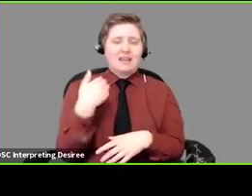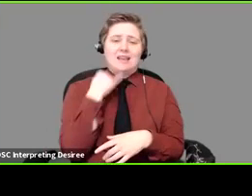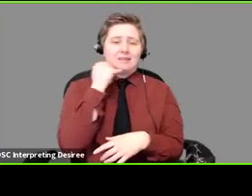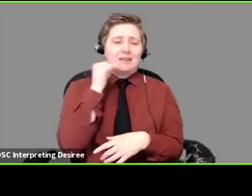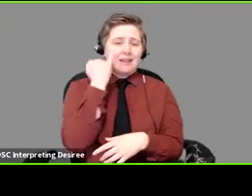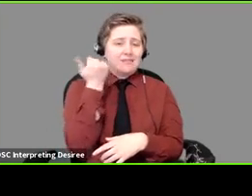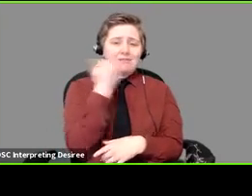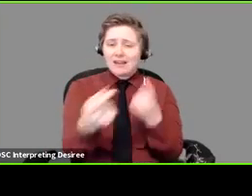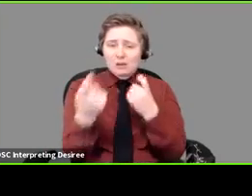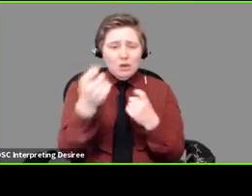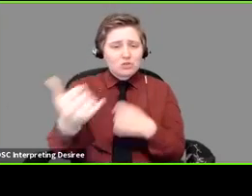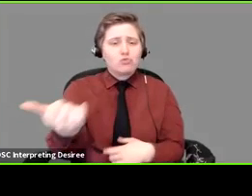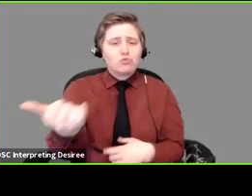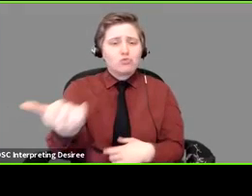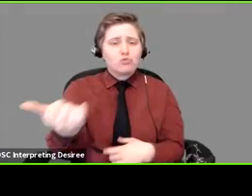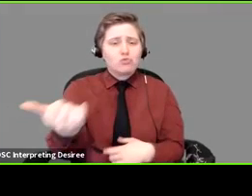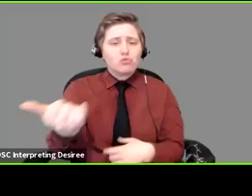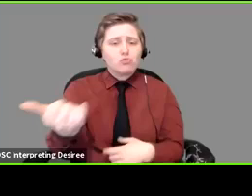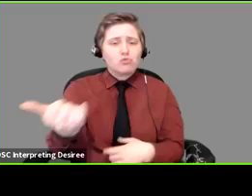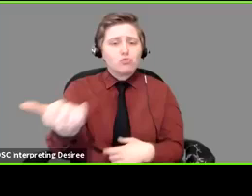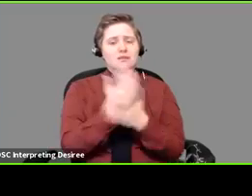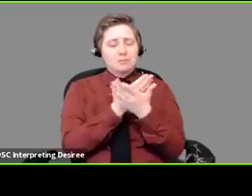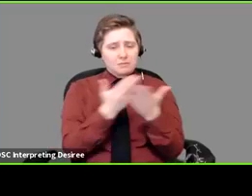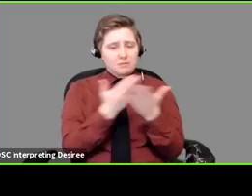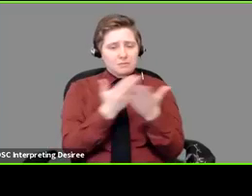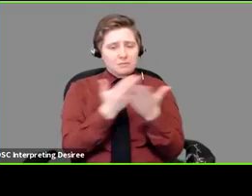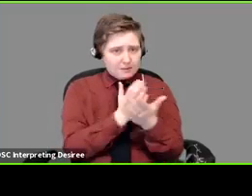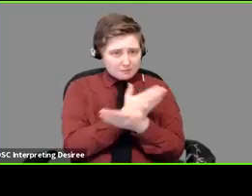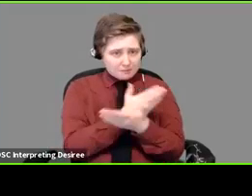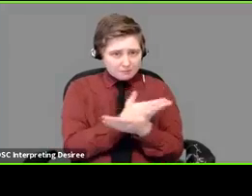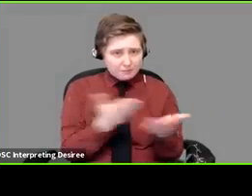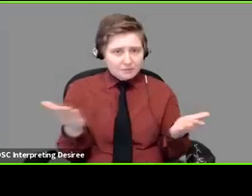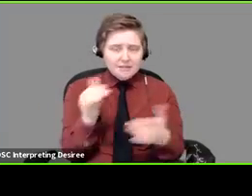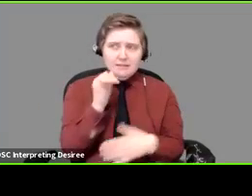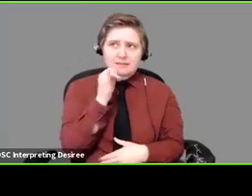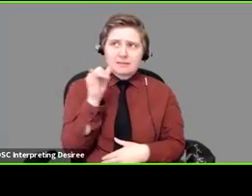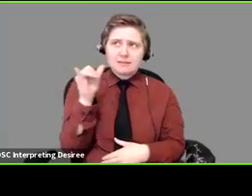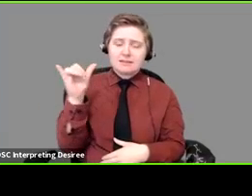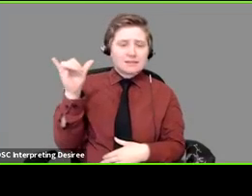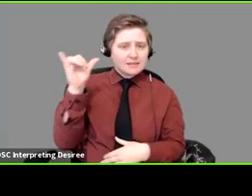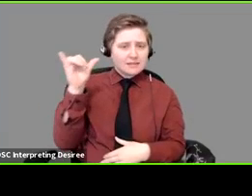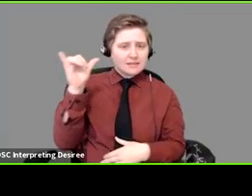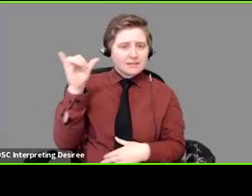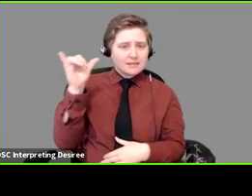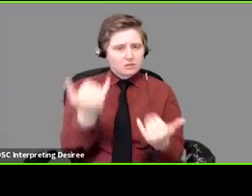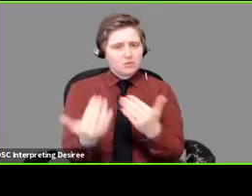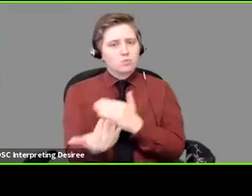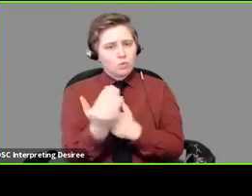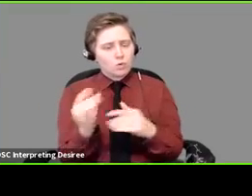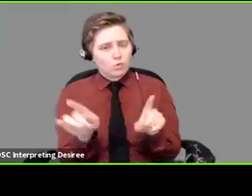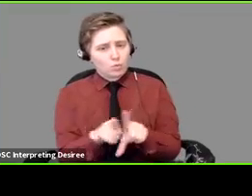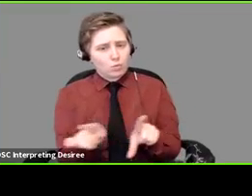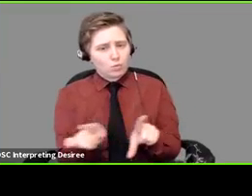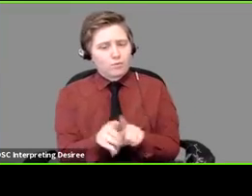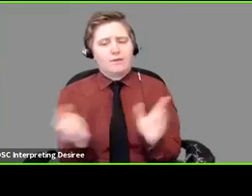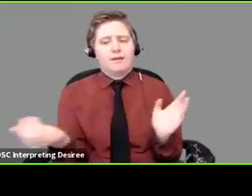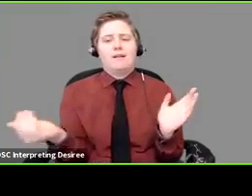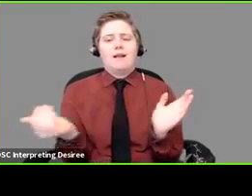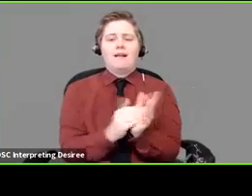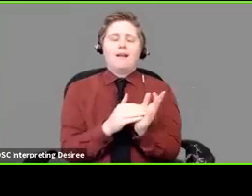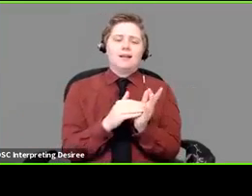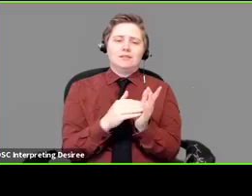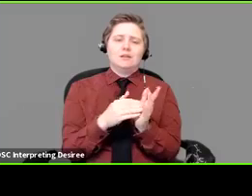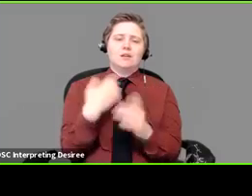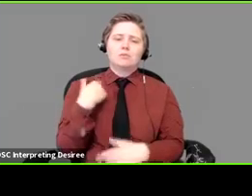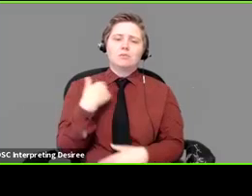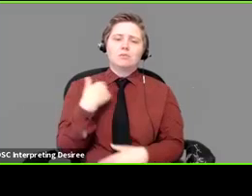But again, we saw some things, we heard some things yesterday and already this morning that, again, we have to take